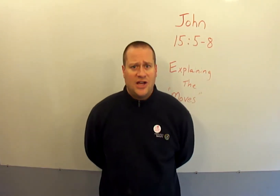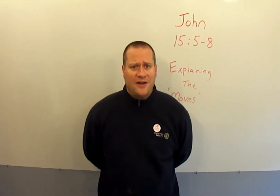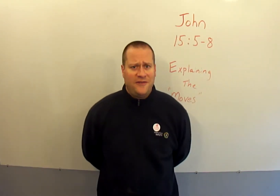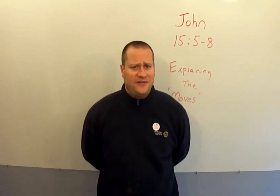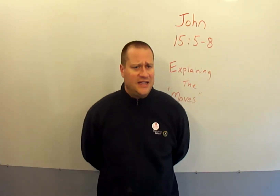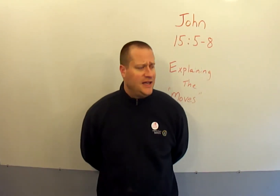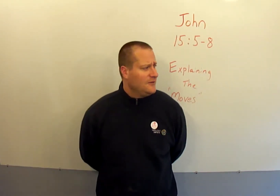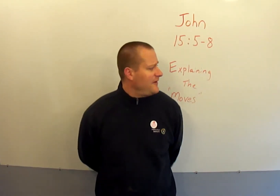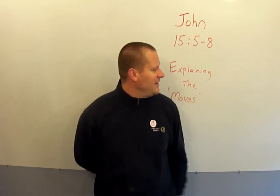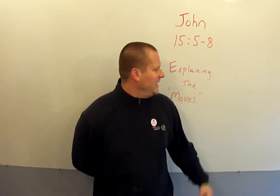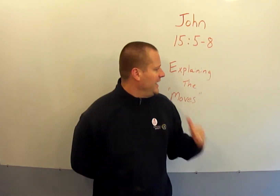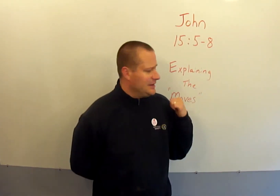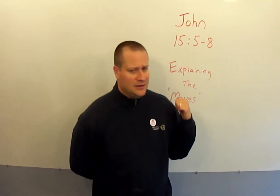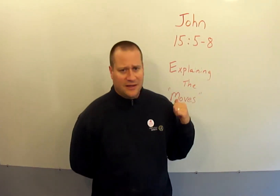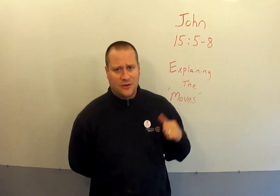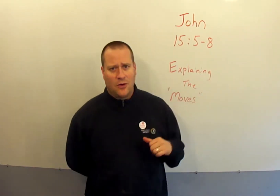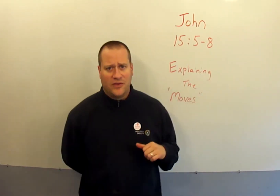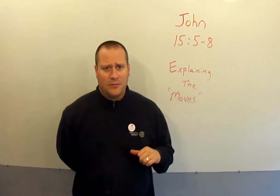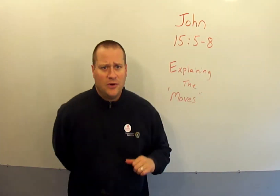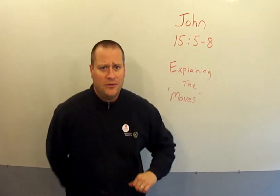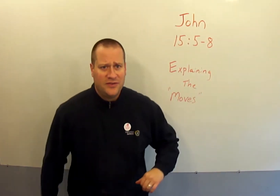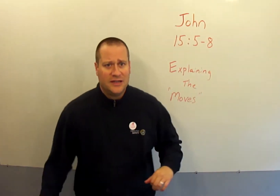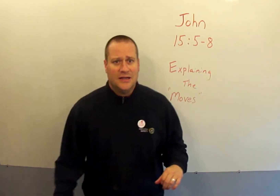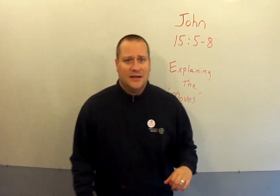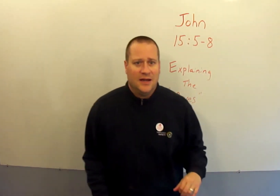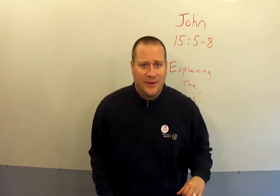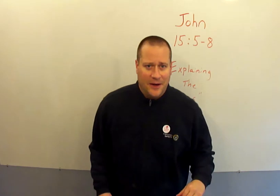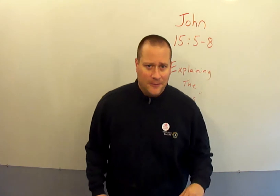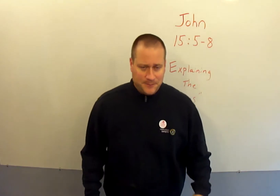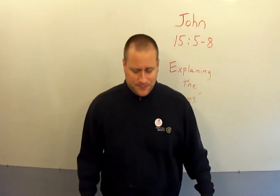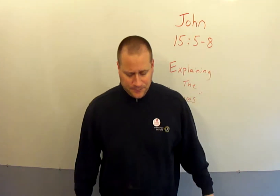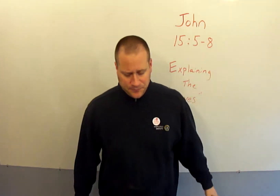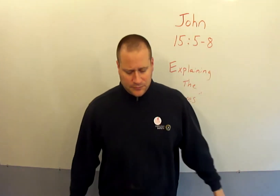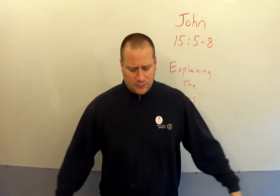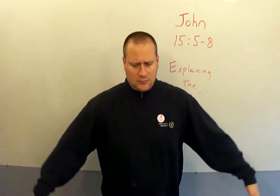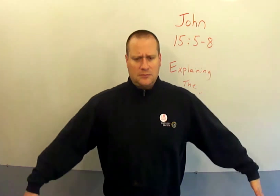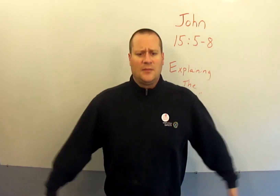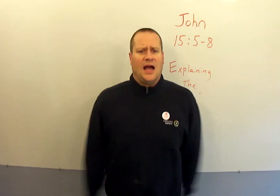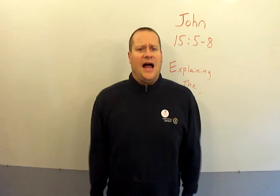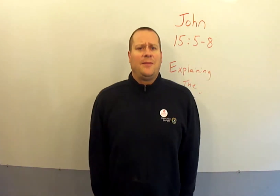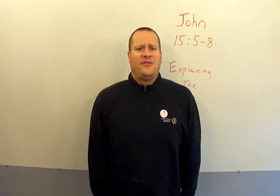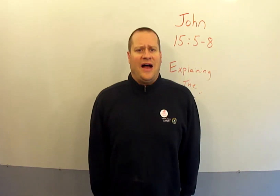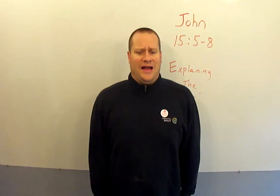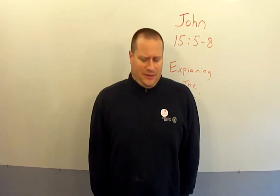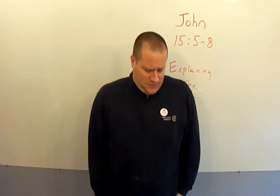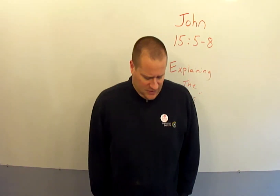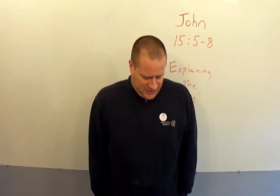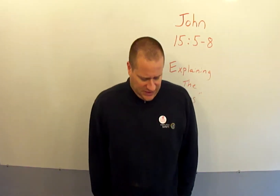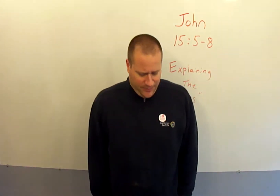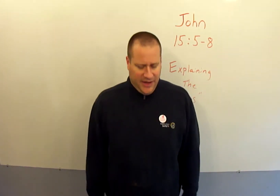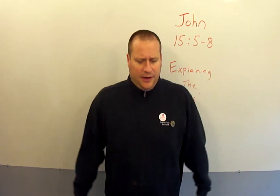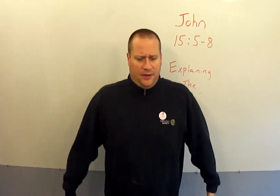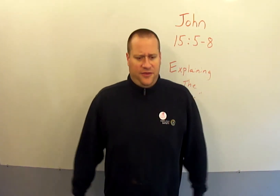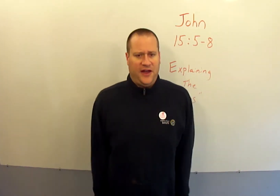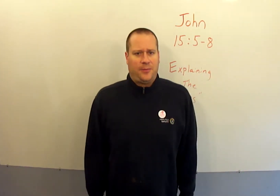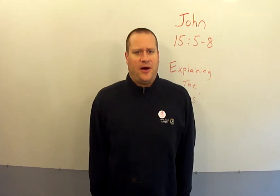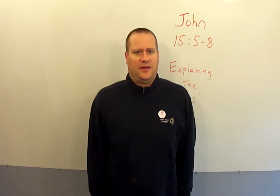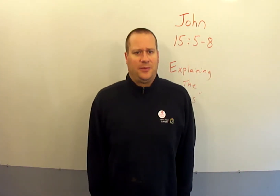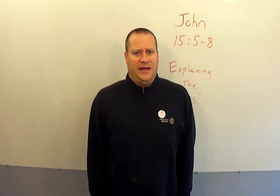John 15, 5 to 8. Let's go over the moves. Here we go. I am the vine, so it's like the big, thick part of the plant.